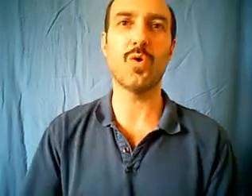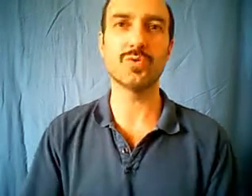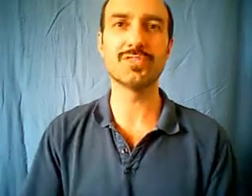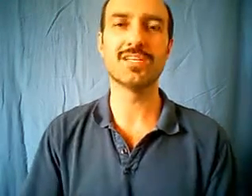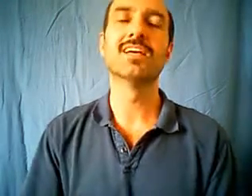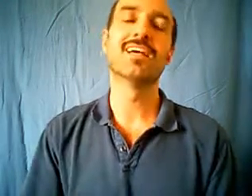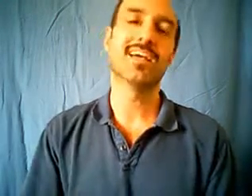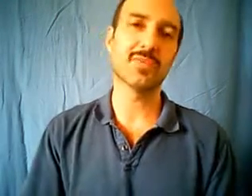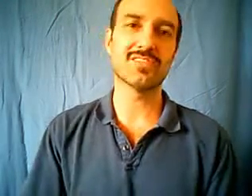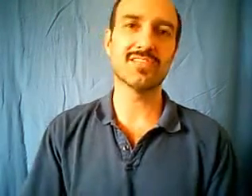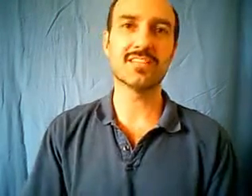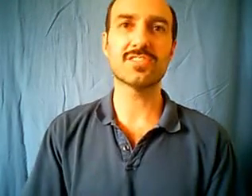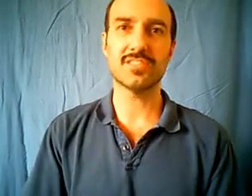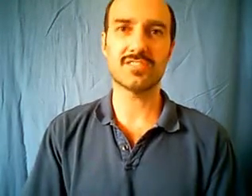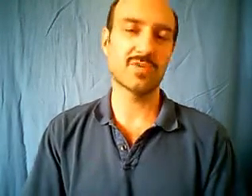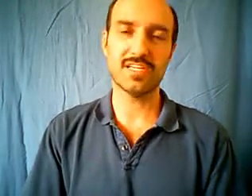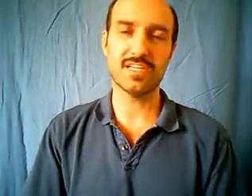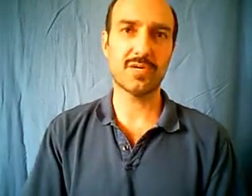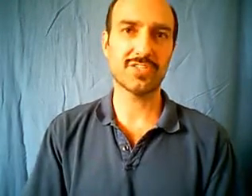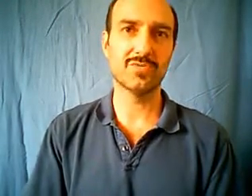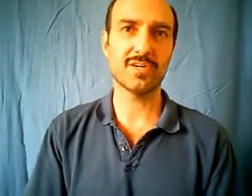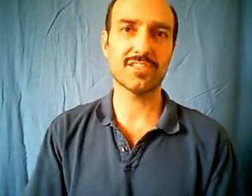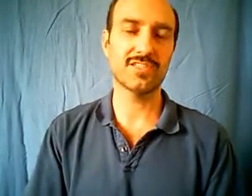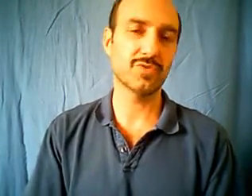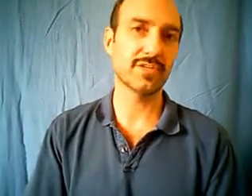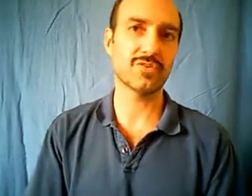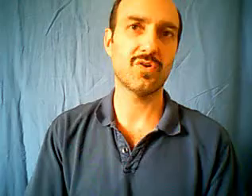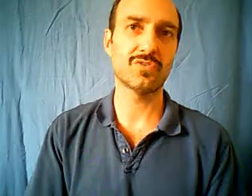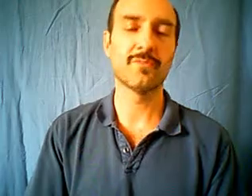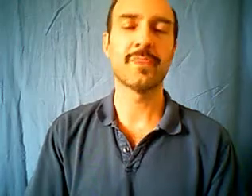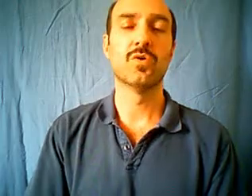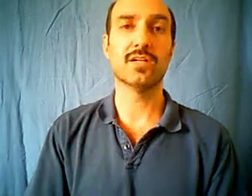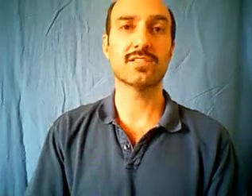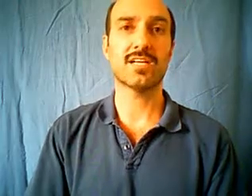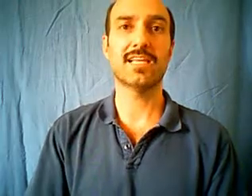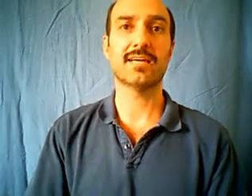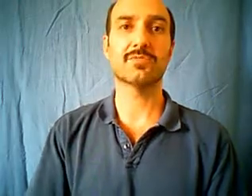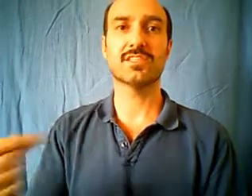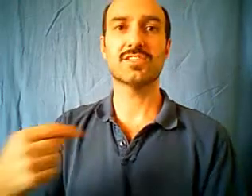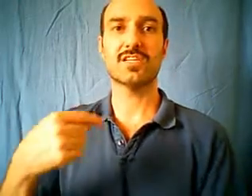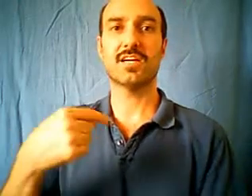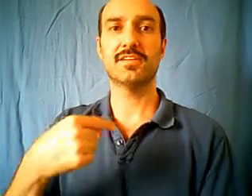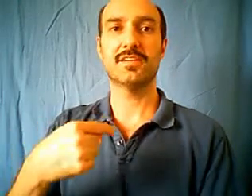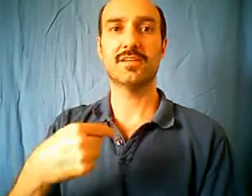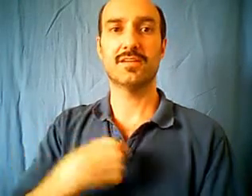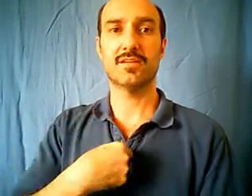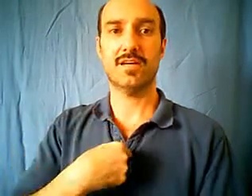old. And because in English it's the way the expression works. He's 2 years old. Well, in sign language they just sign